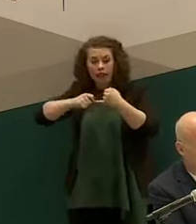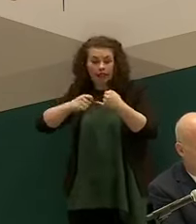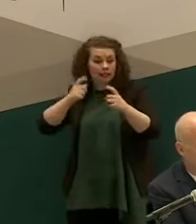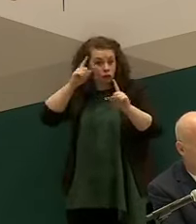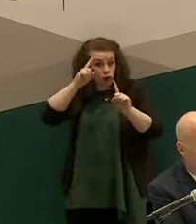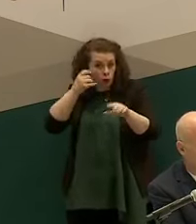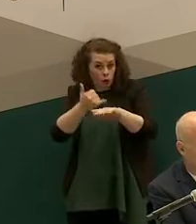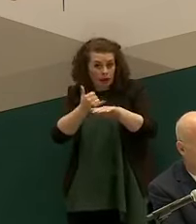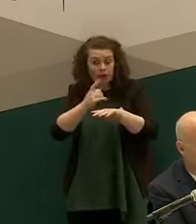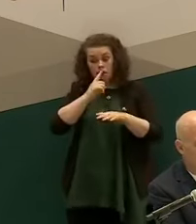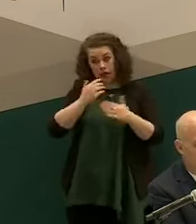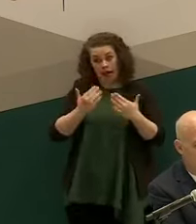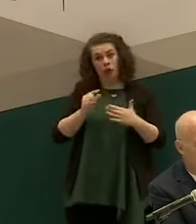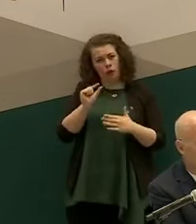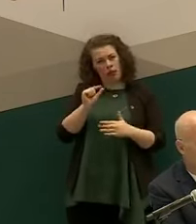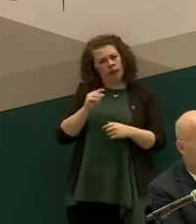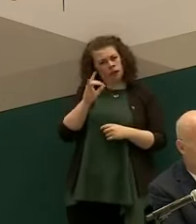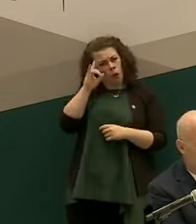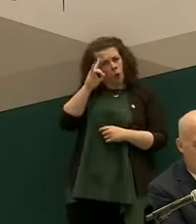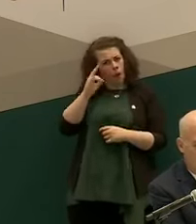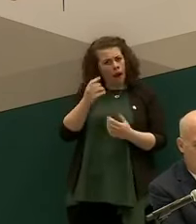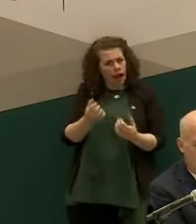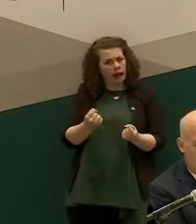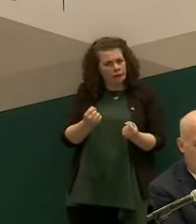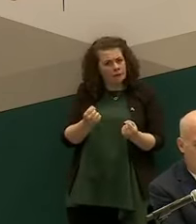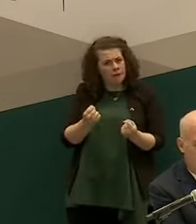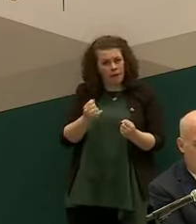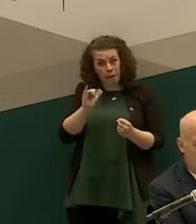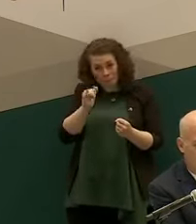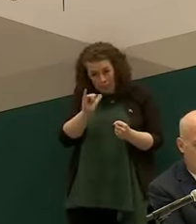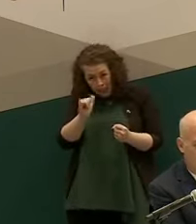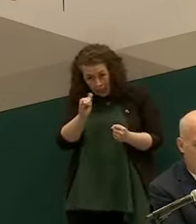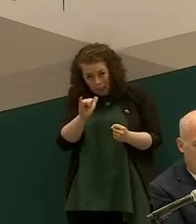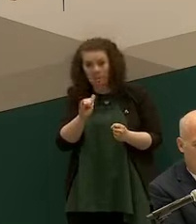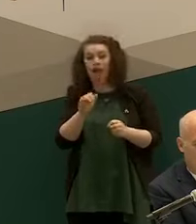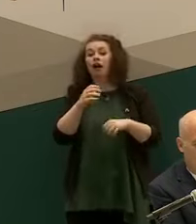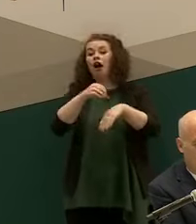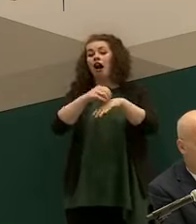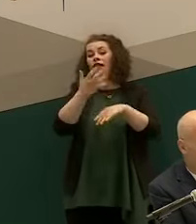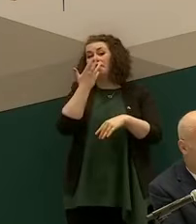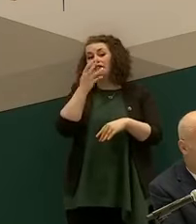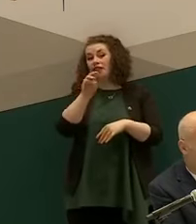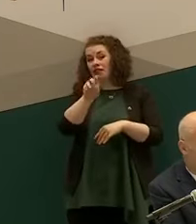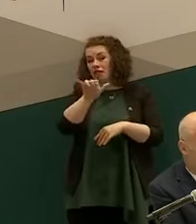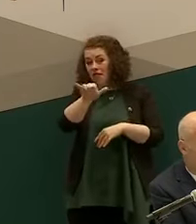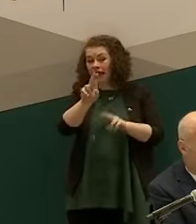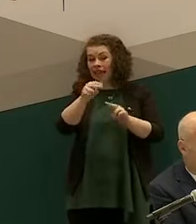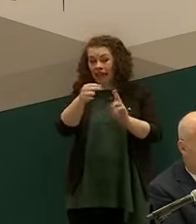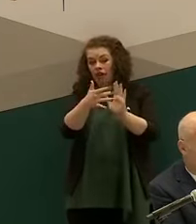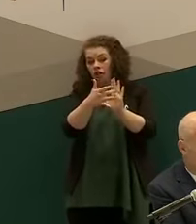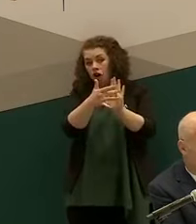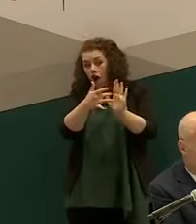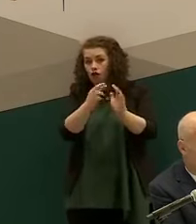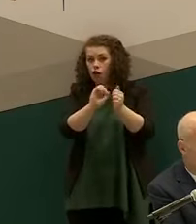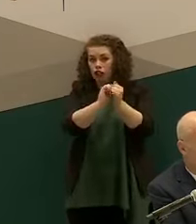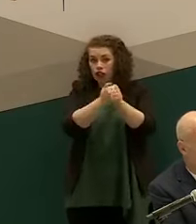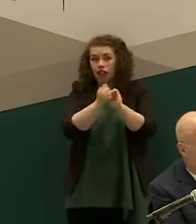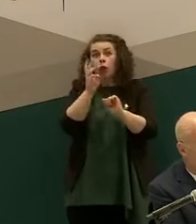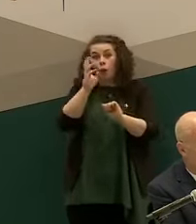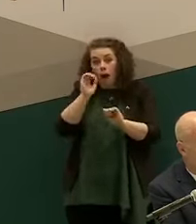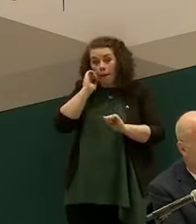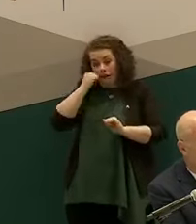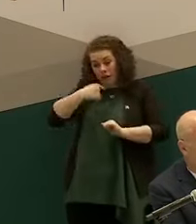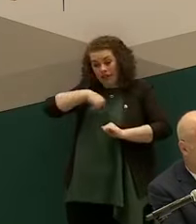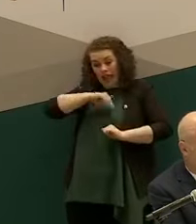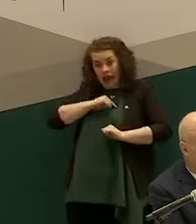If we do find ourselves in a situation of being able to lift restrictions on the 5th of May, it will be because we've been able to work with the case definition, which is